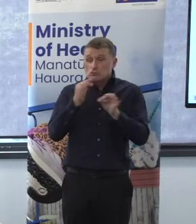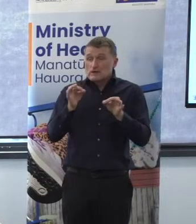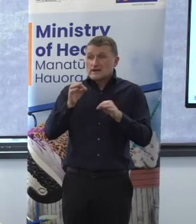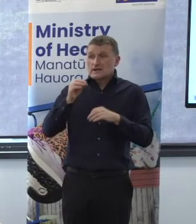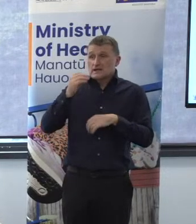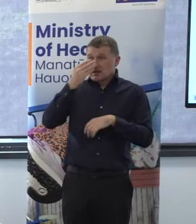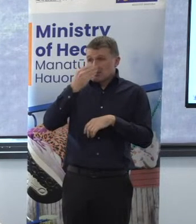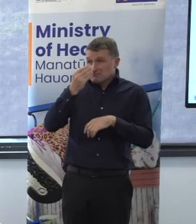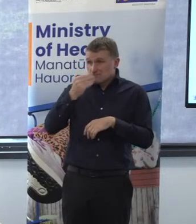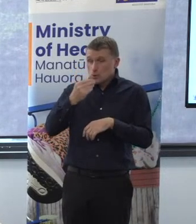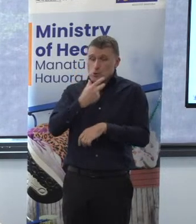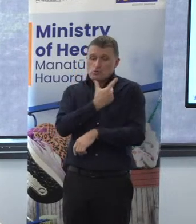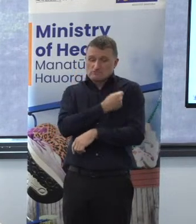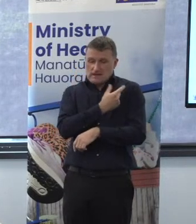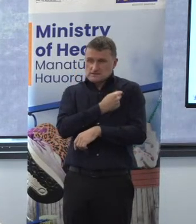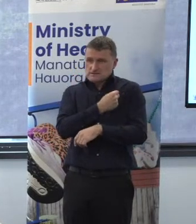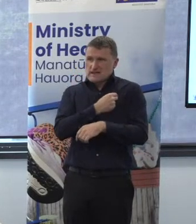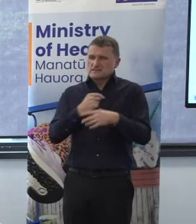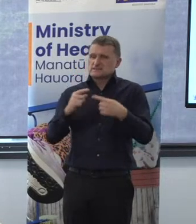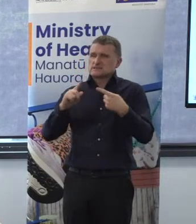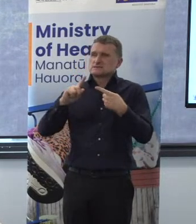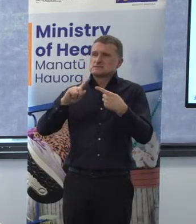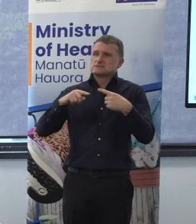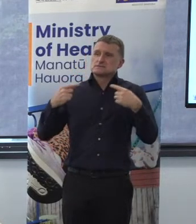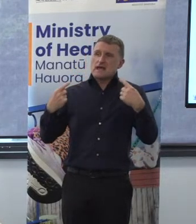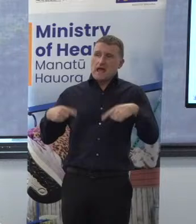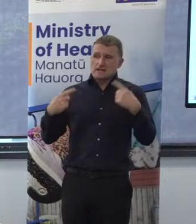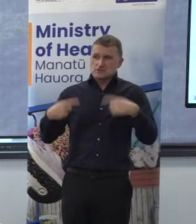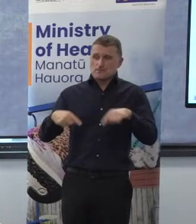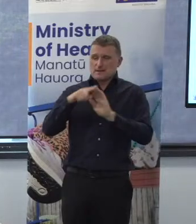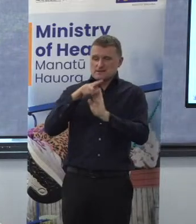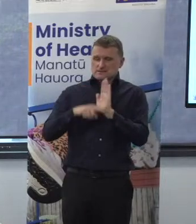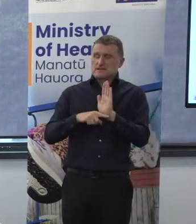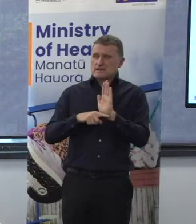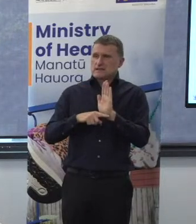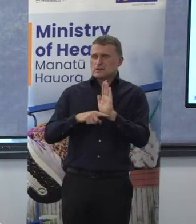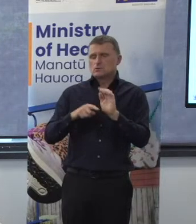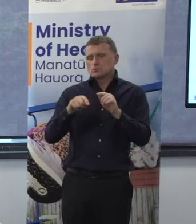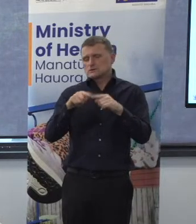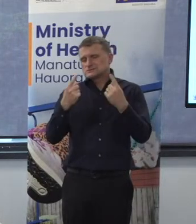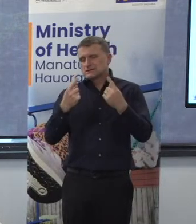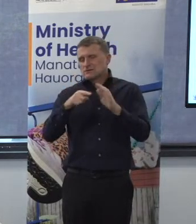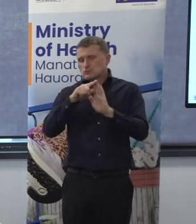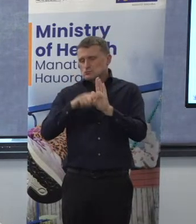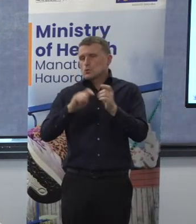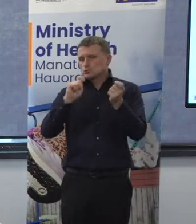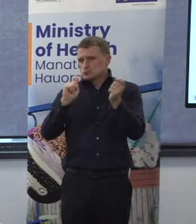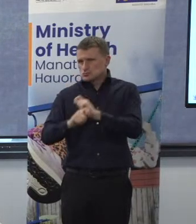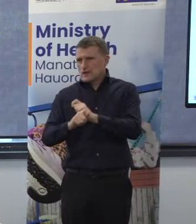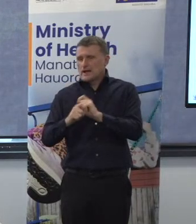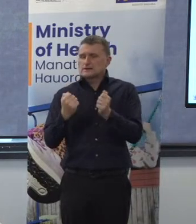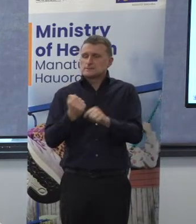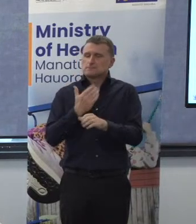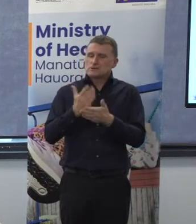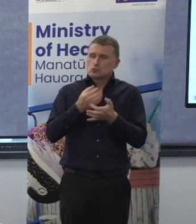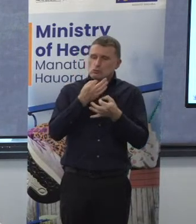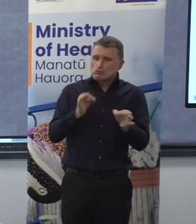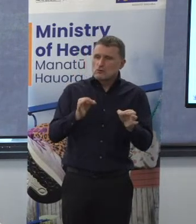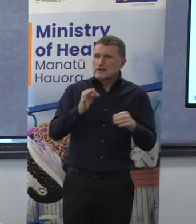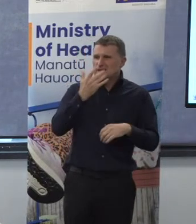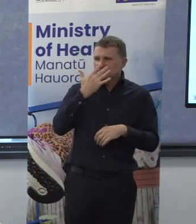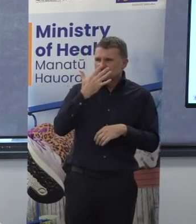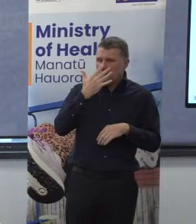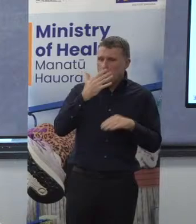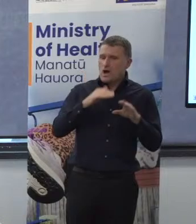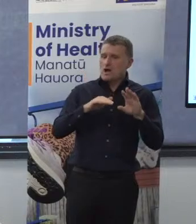that age down and also making it available for those under 5. I am not sure of the exact reason, but I understand